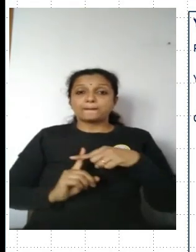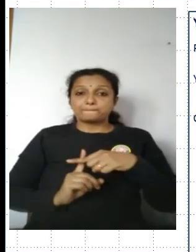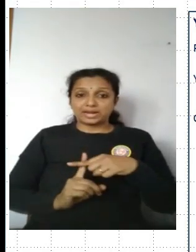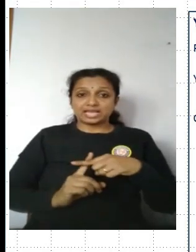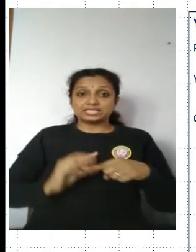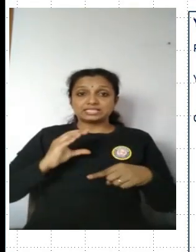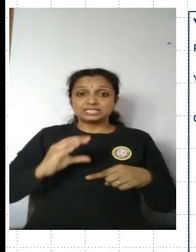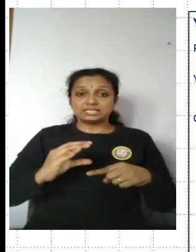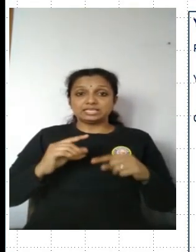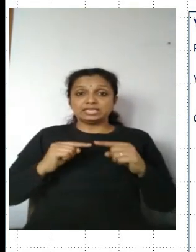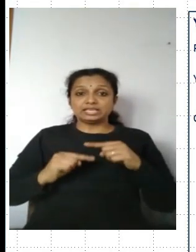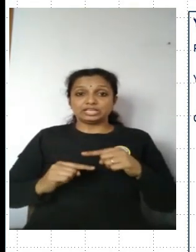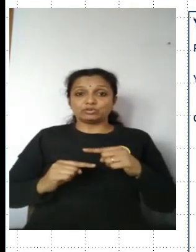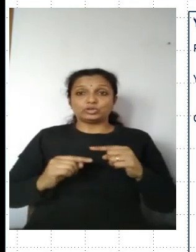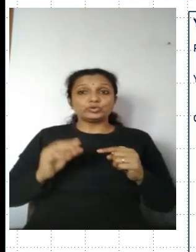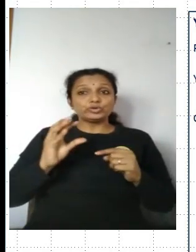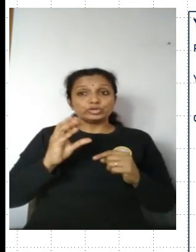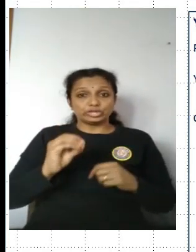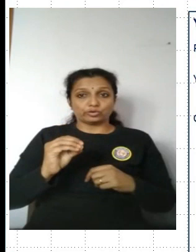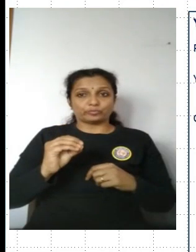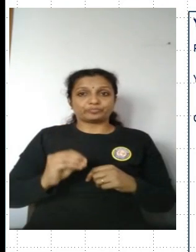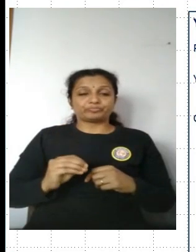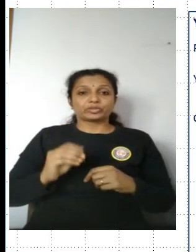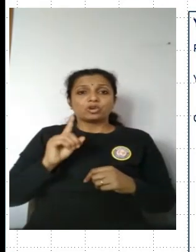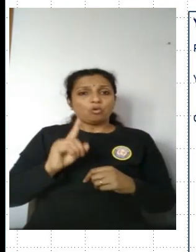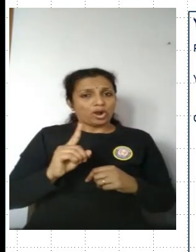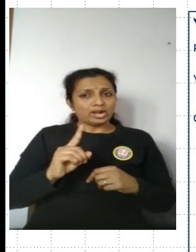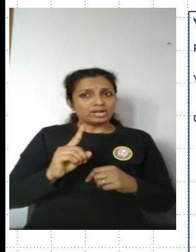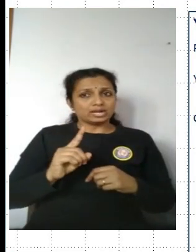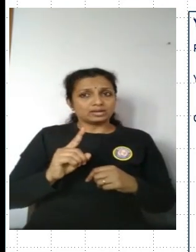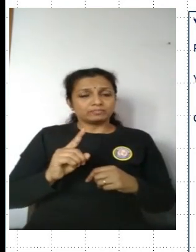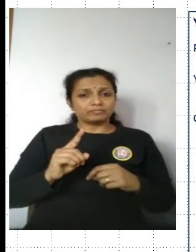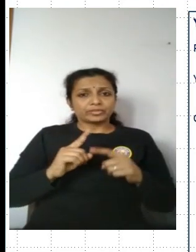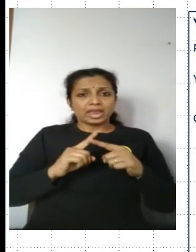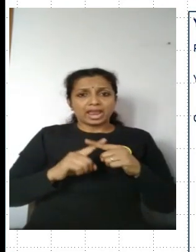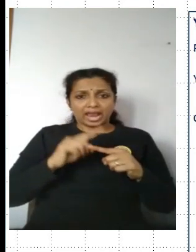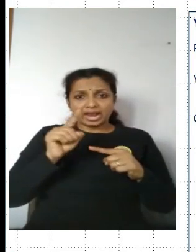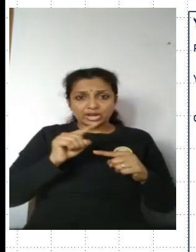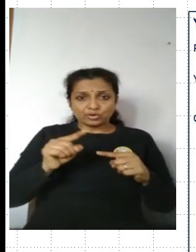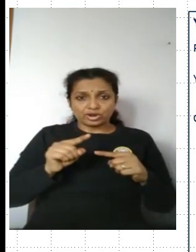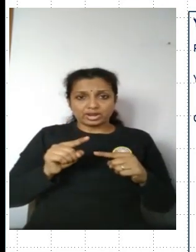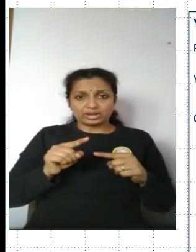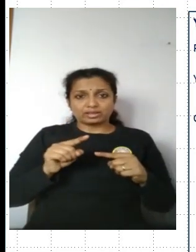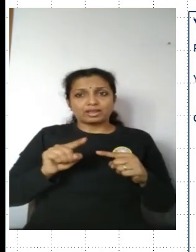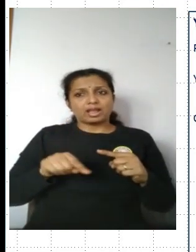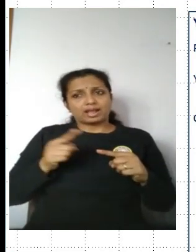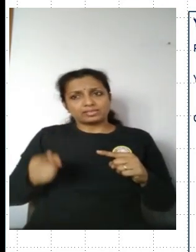other term is in the lower order of x or constant.